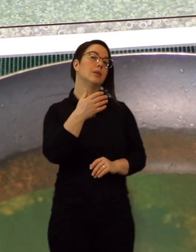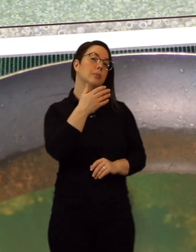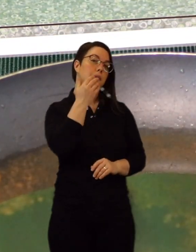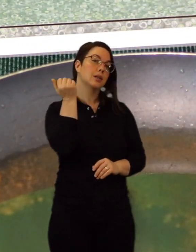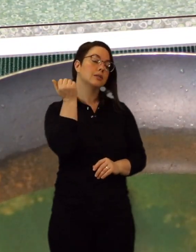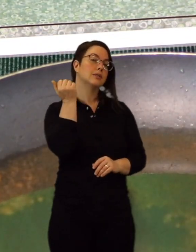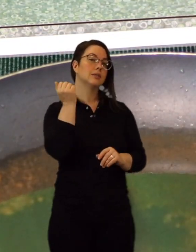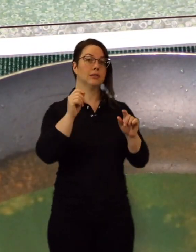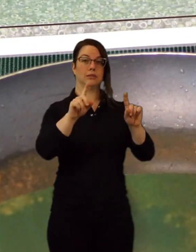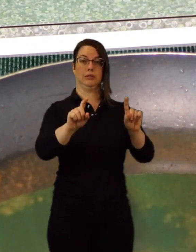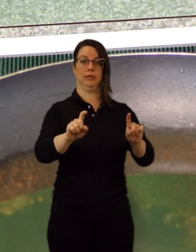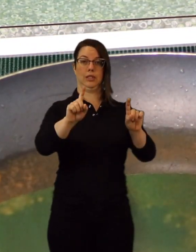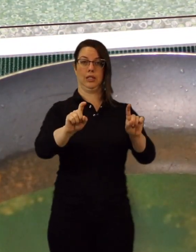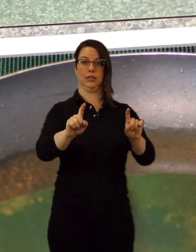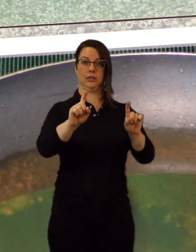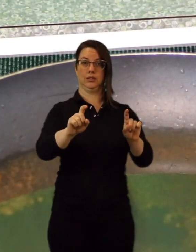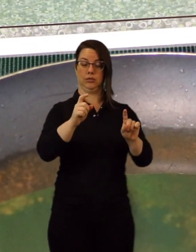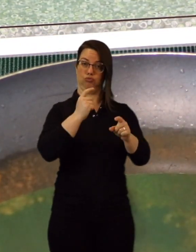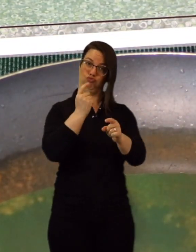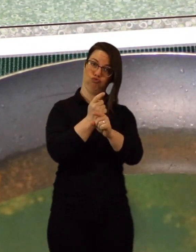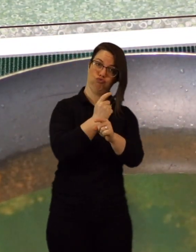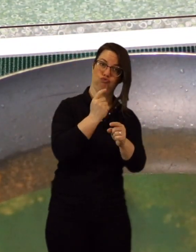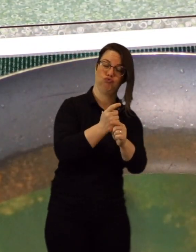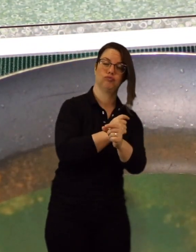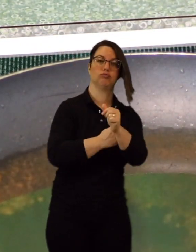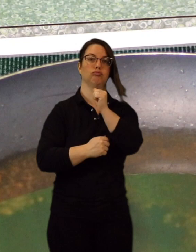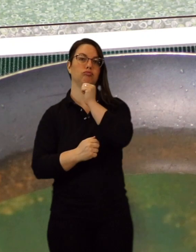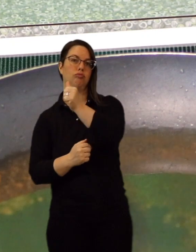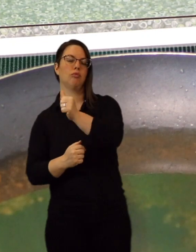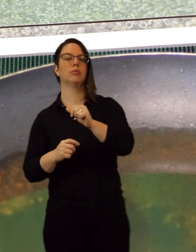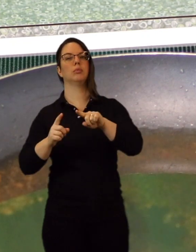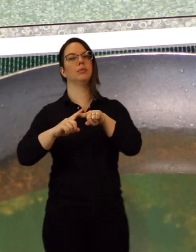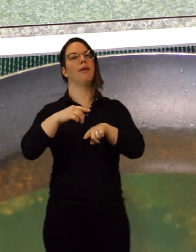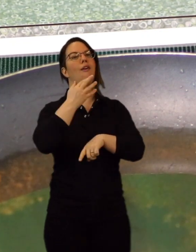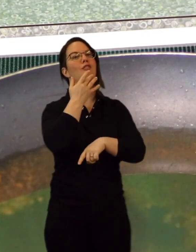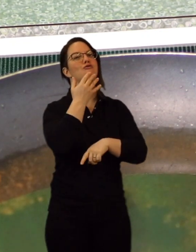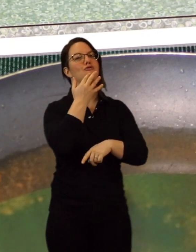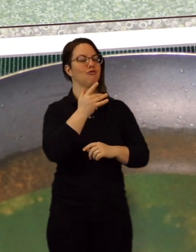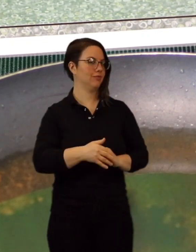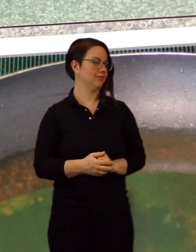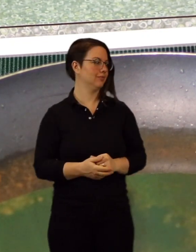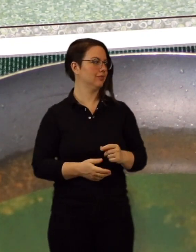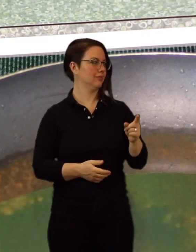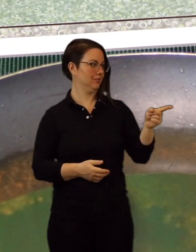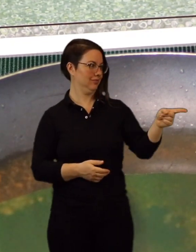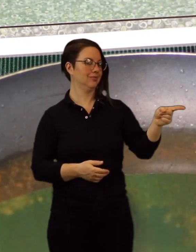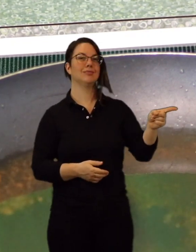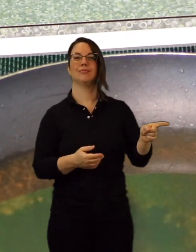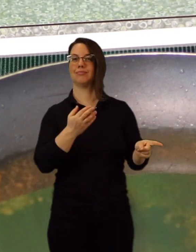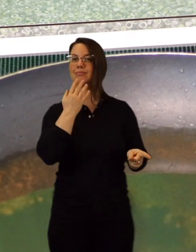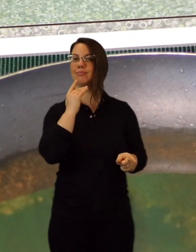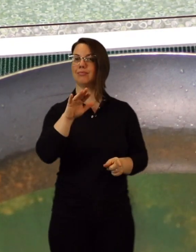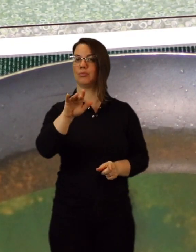is good is the color. It's going to be nice and golden brown,